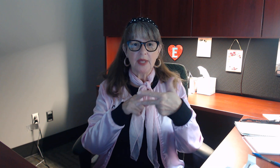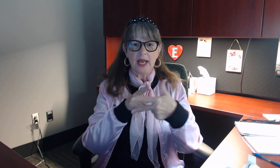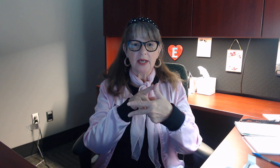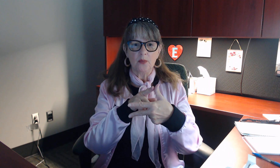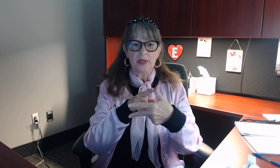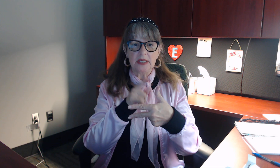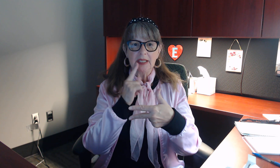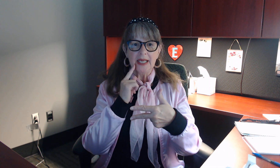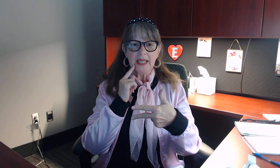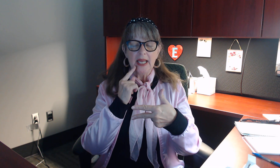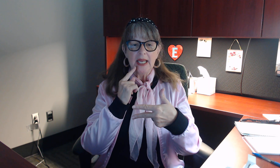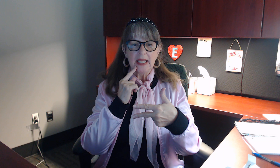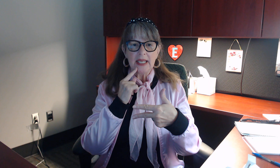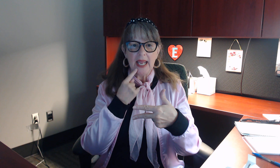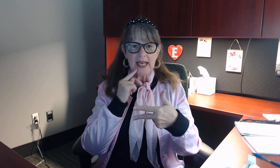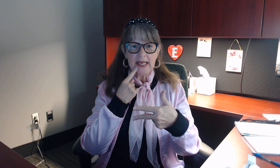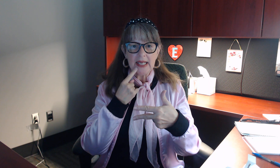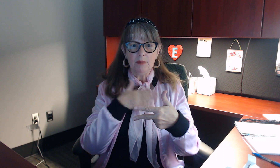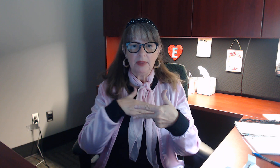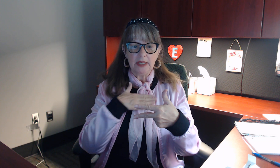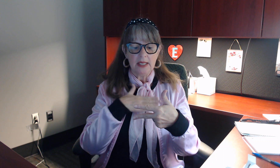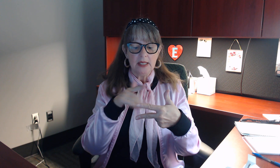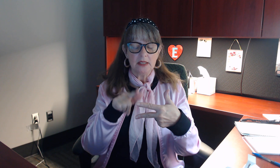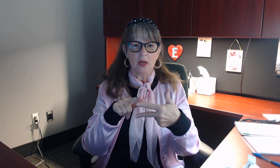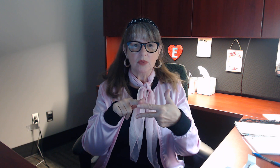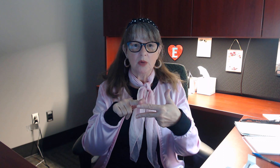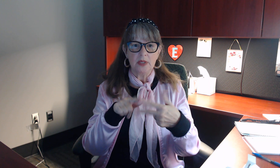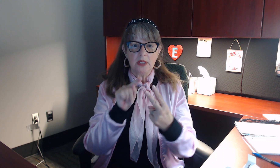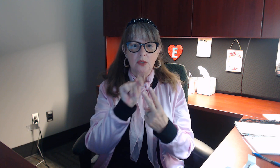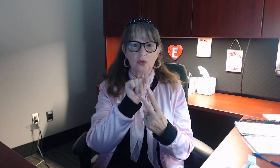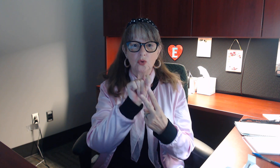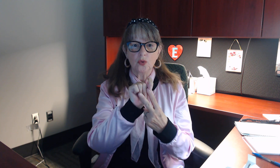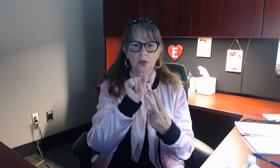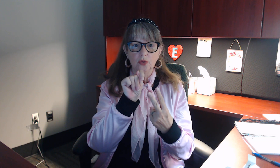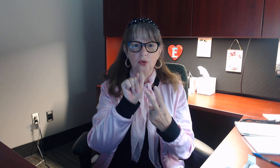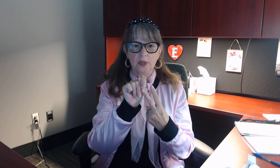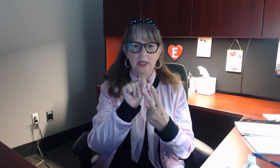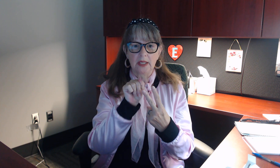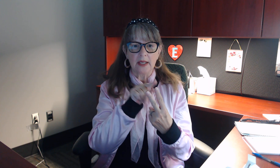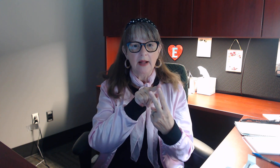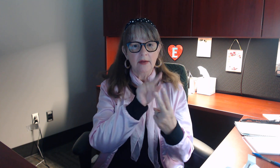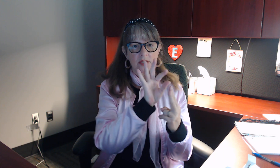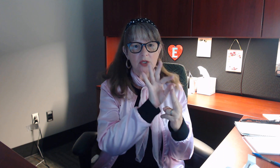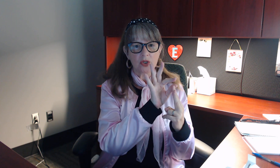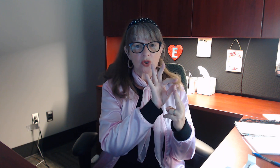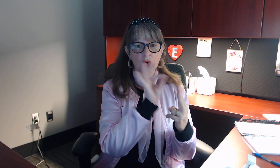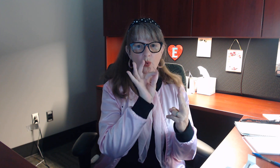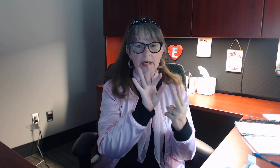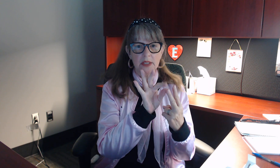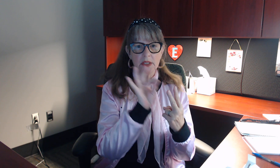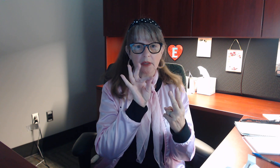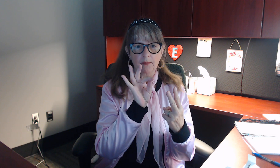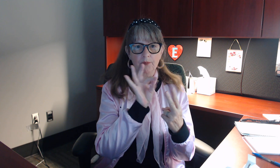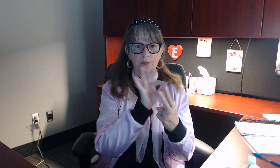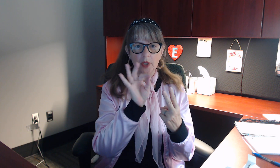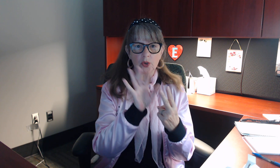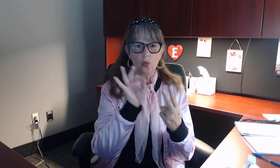and we did like candy please, and then we did trick-or-treat, like, because this is a choice, so we